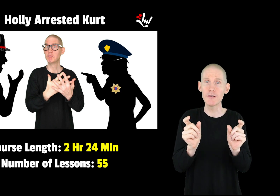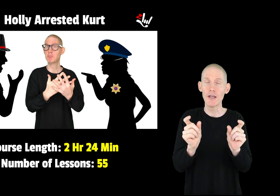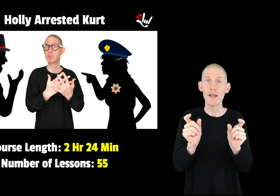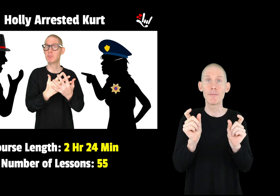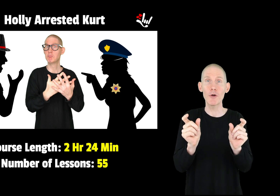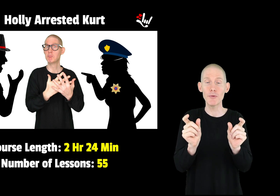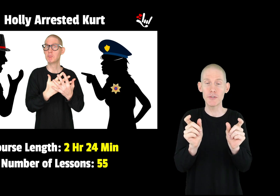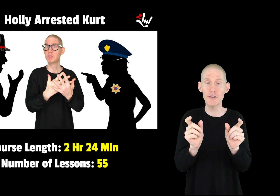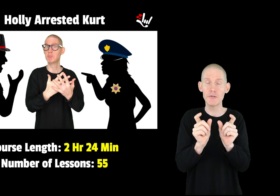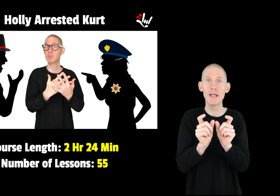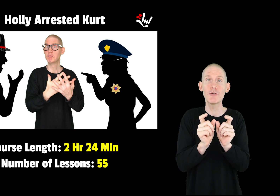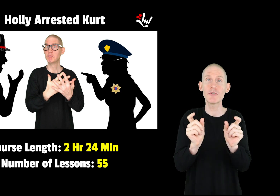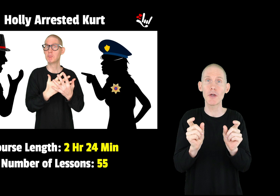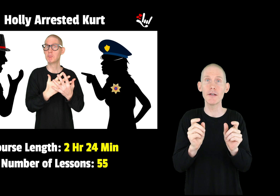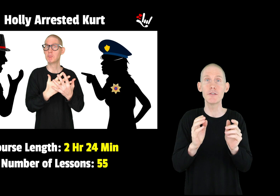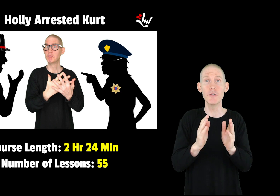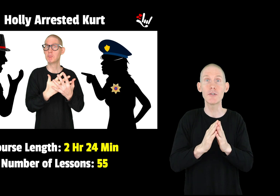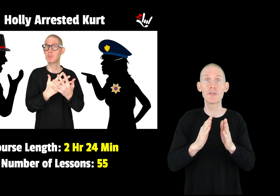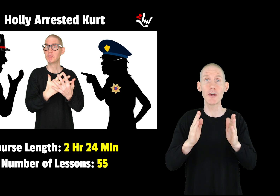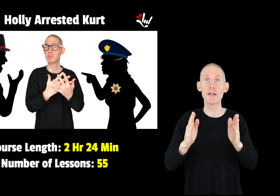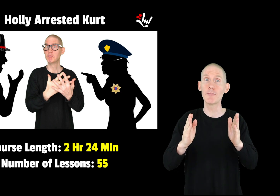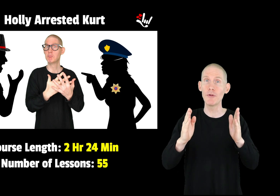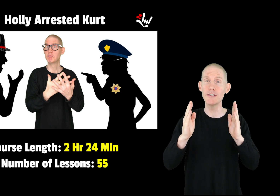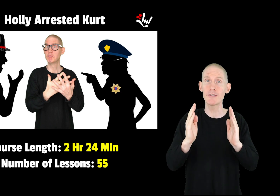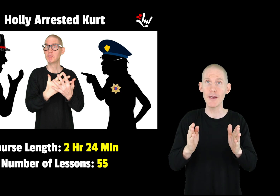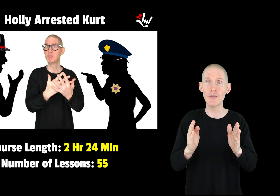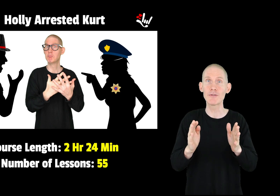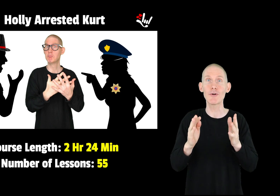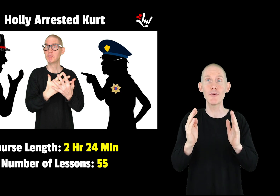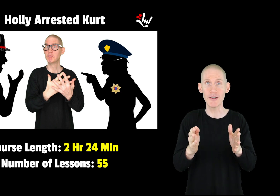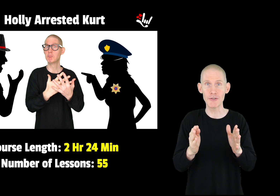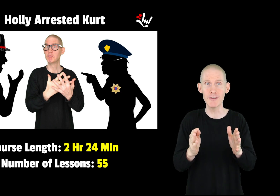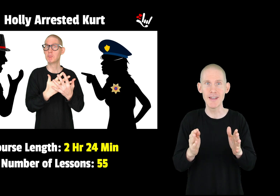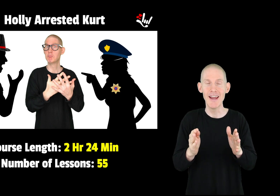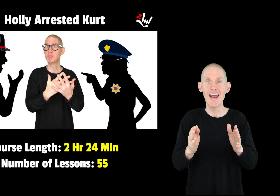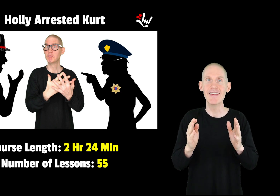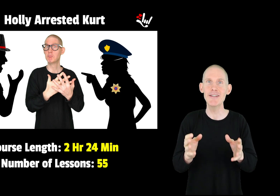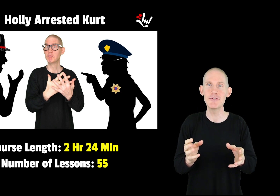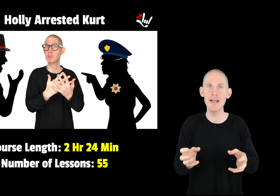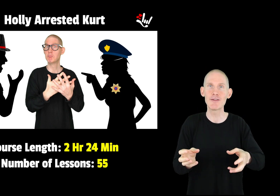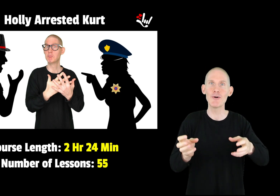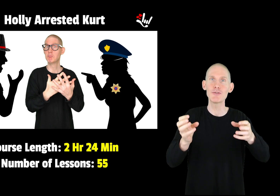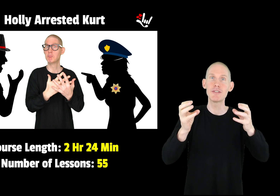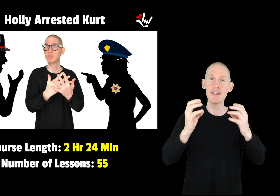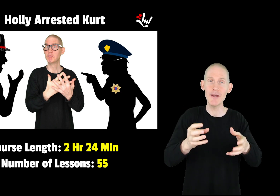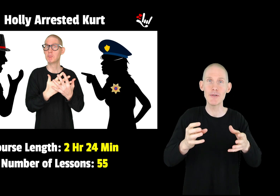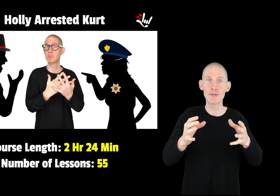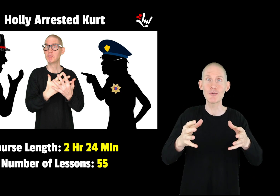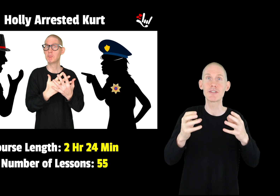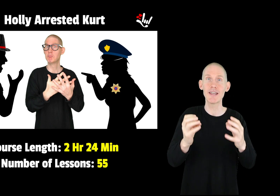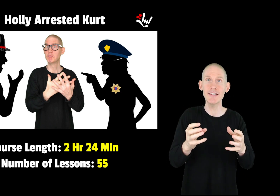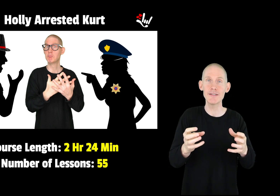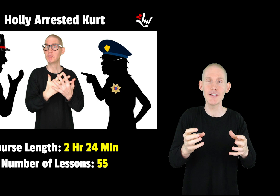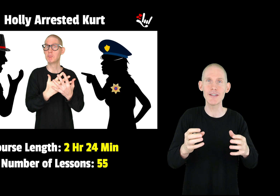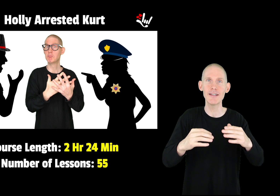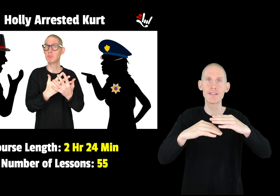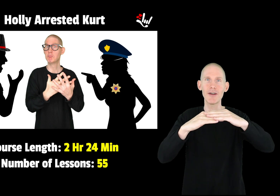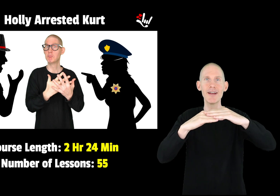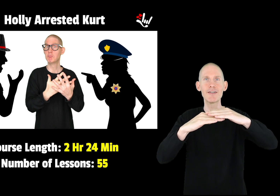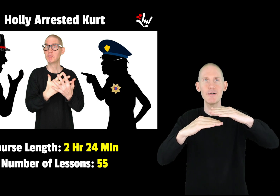and the purpose is you take those signs and you can sign complete statements or questions, and then you take those statements, those sentences, and sign a